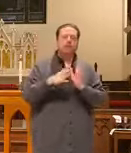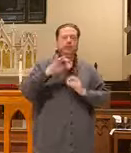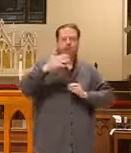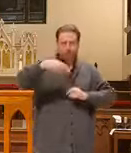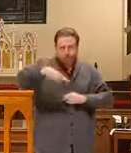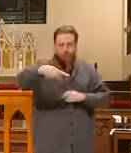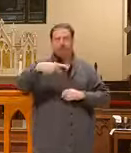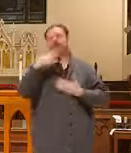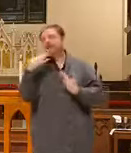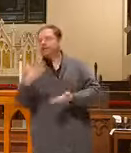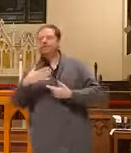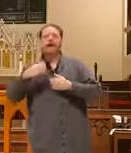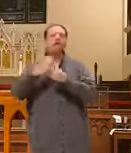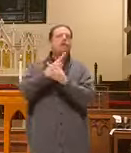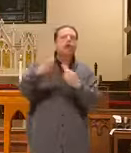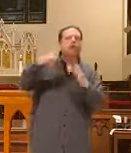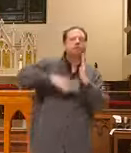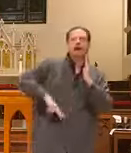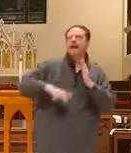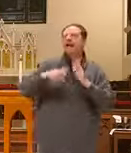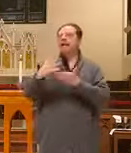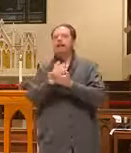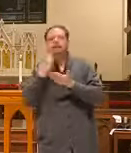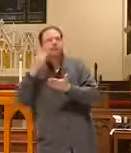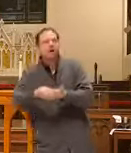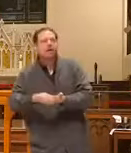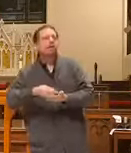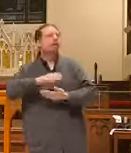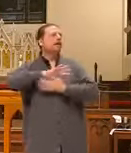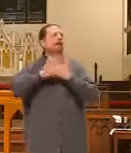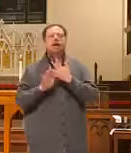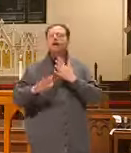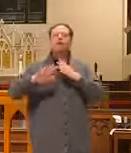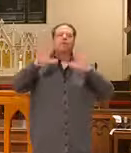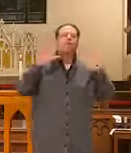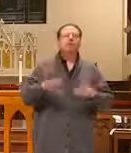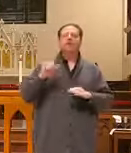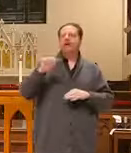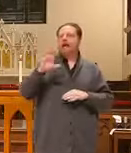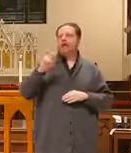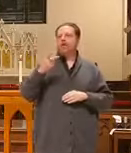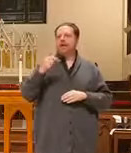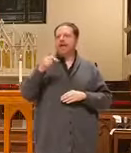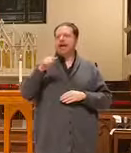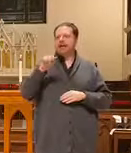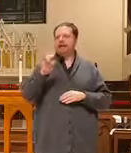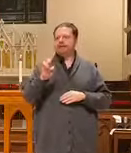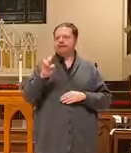you. Everybody who read, who collected money. That wonderful acolyte.